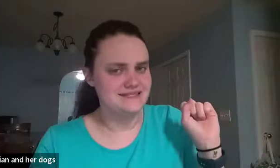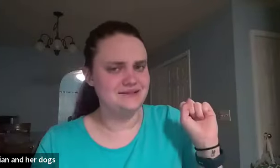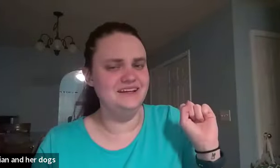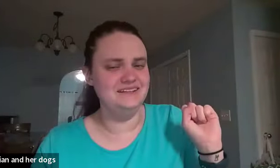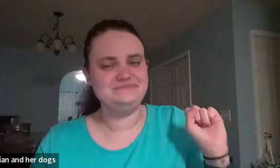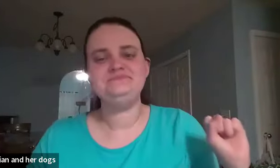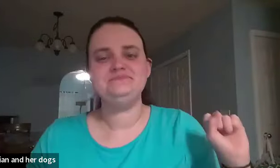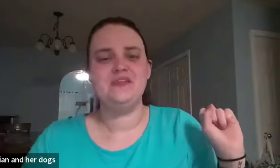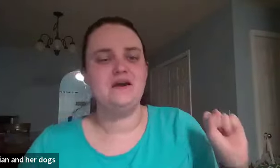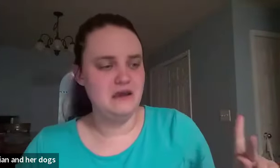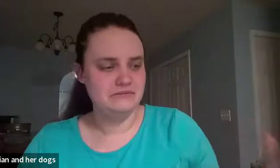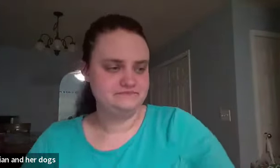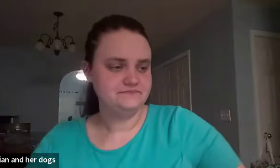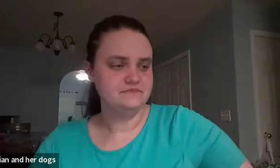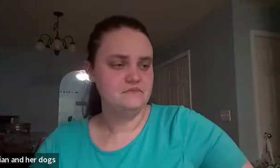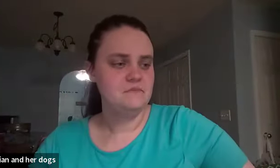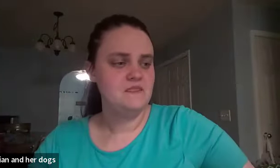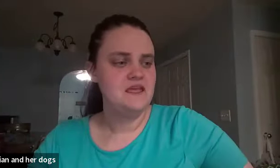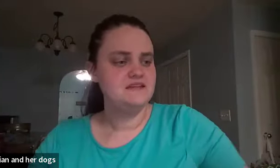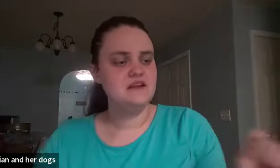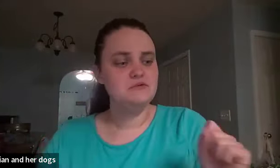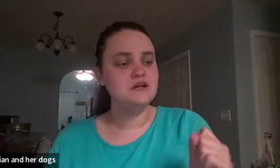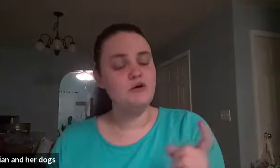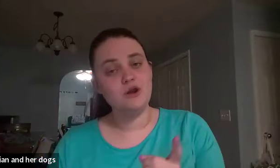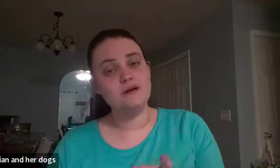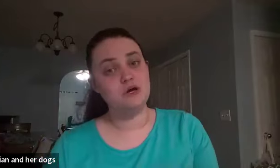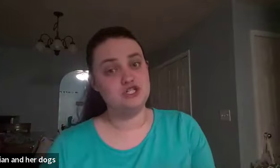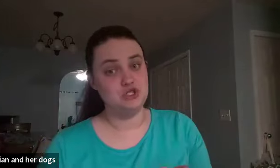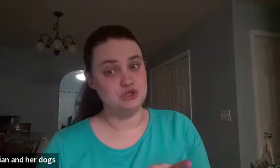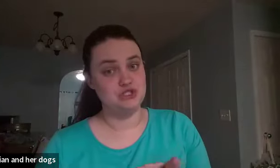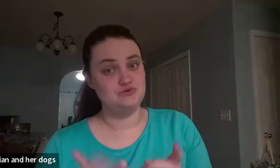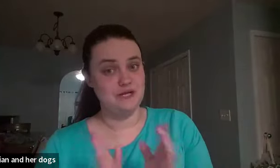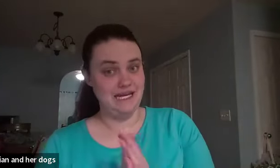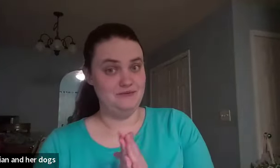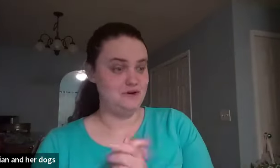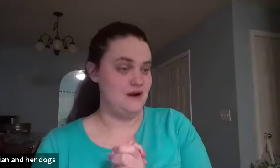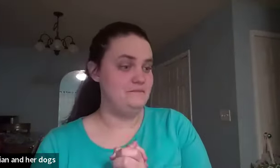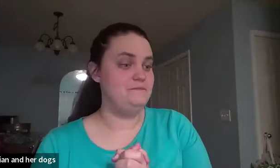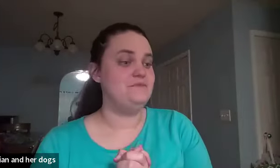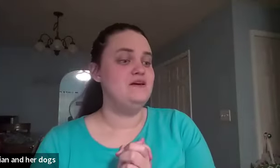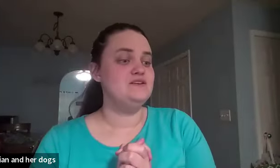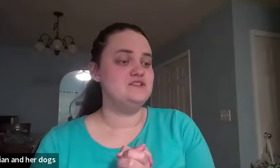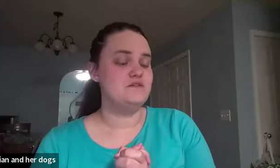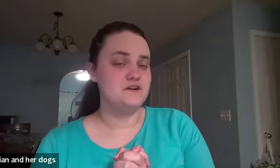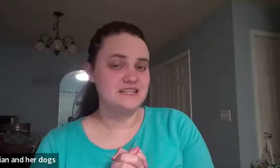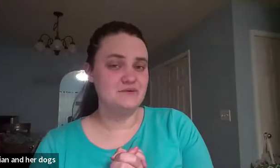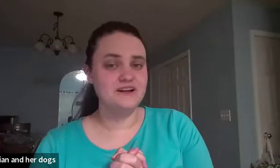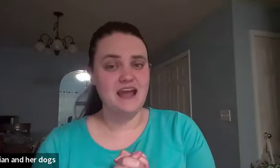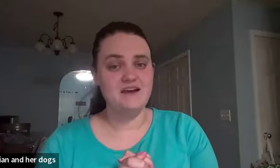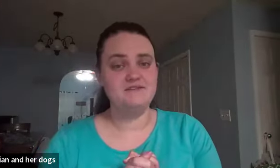fast. Okay. So now we're going to go on to our desserts right now. All right. So the first thing we're going to have,